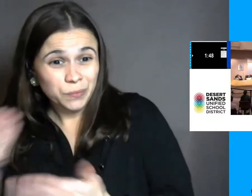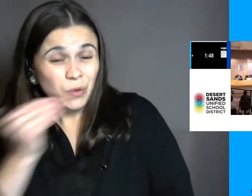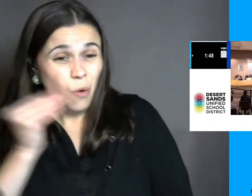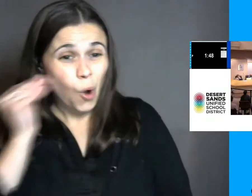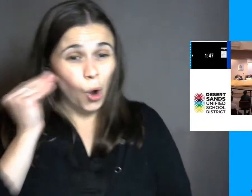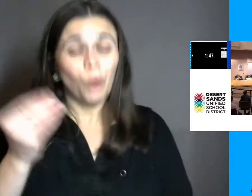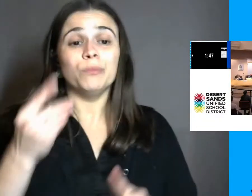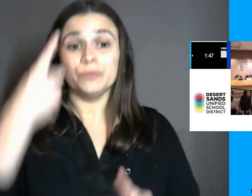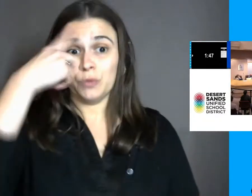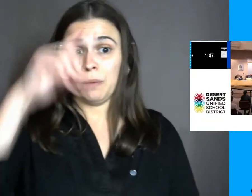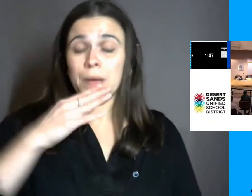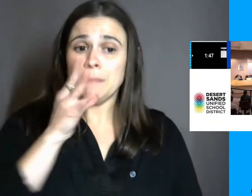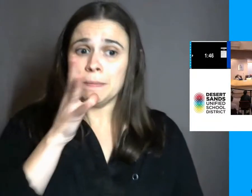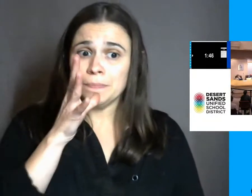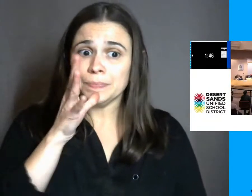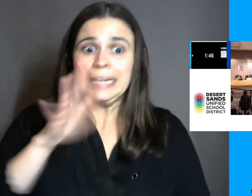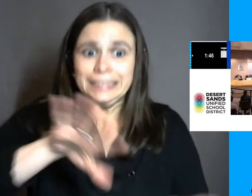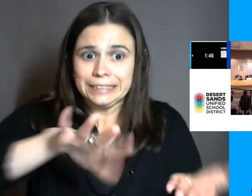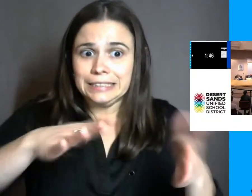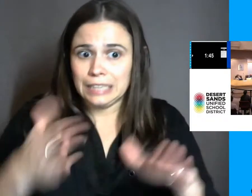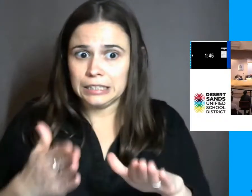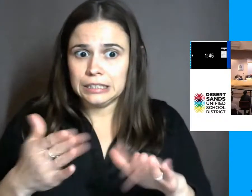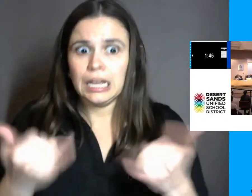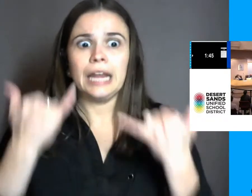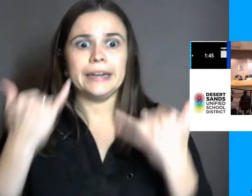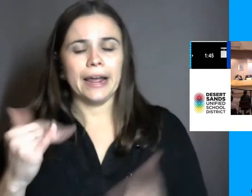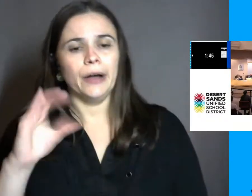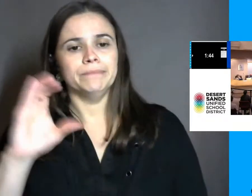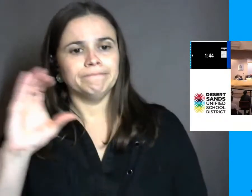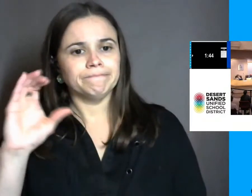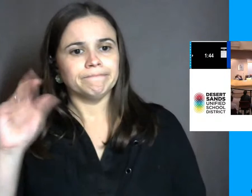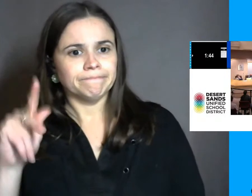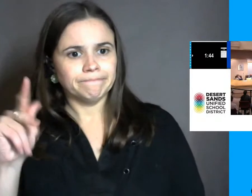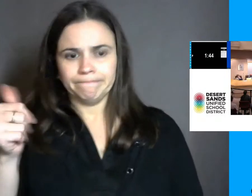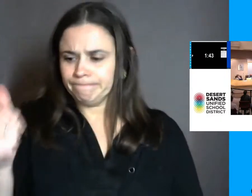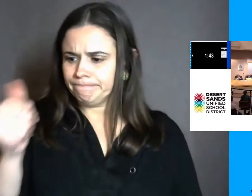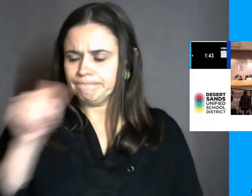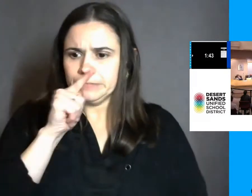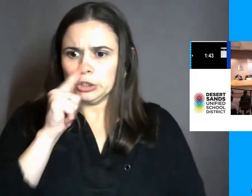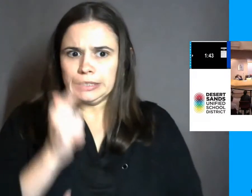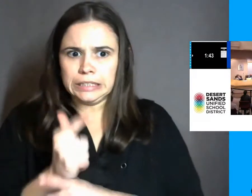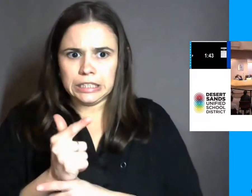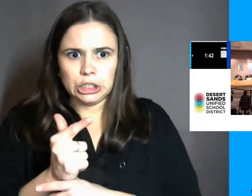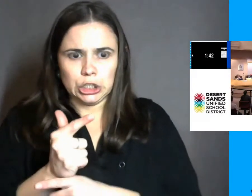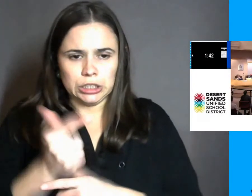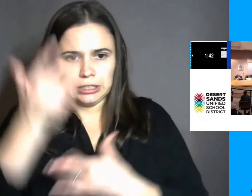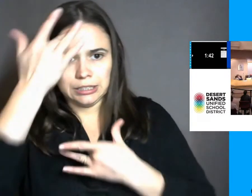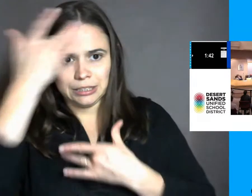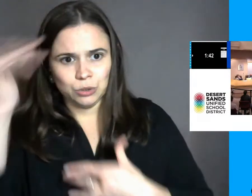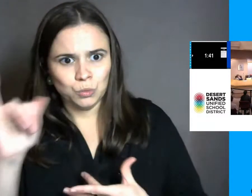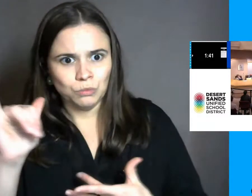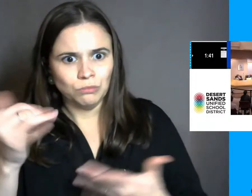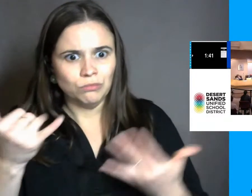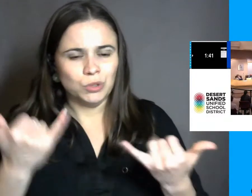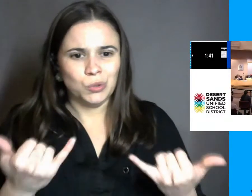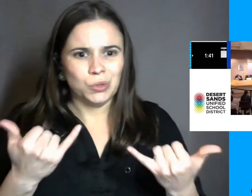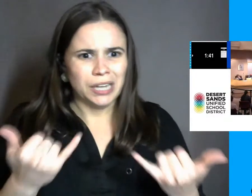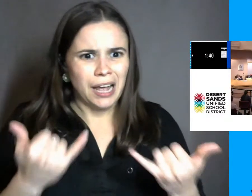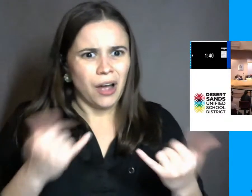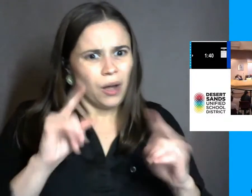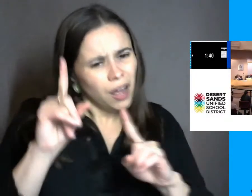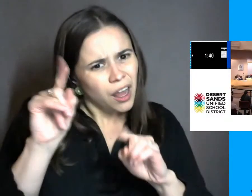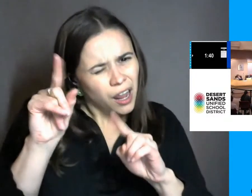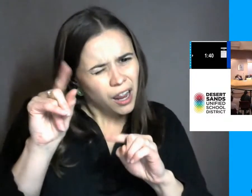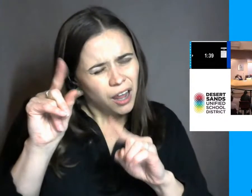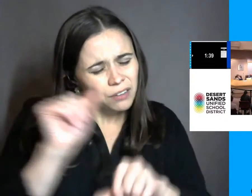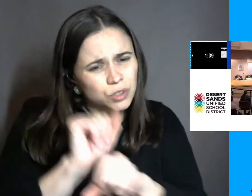cerebral palsy disabled sister. And here I am, still coming to work, risking getting other family members sick,